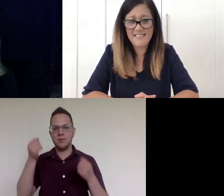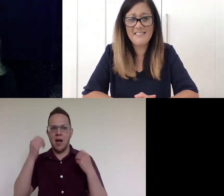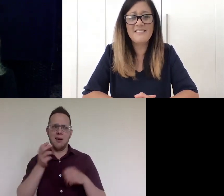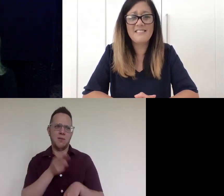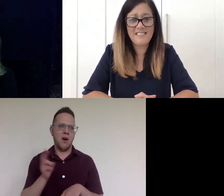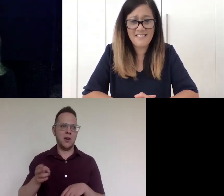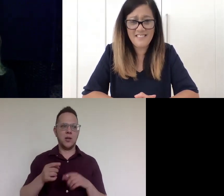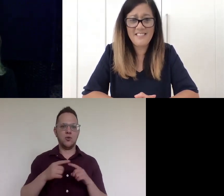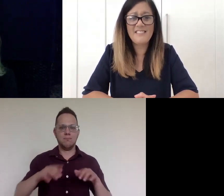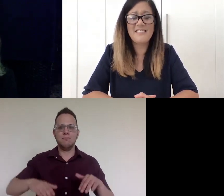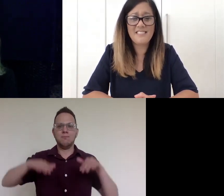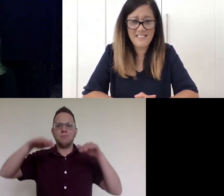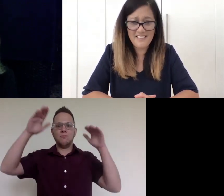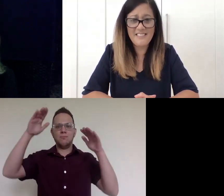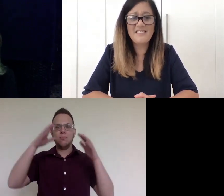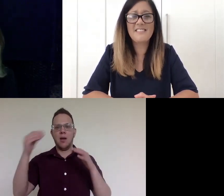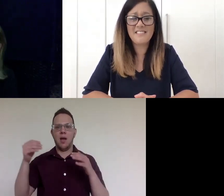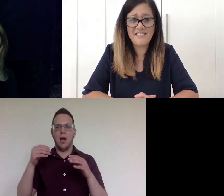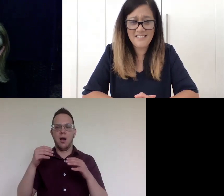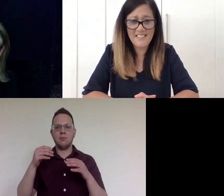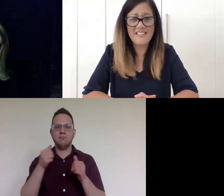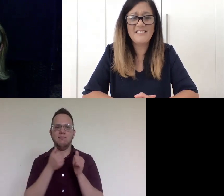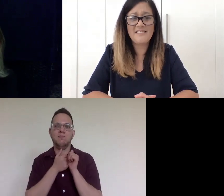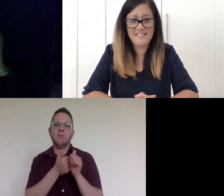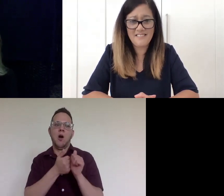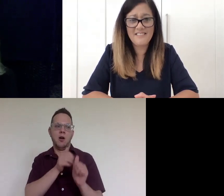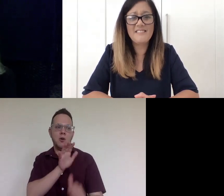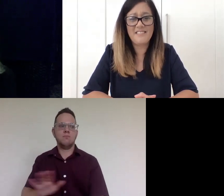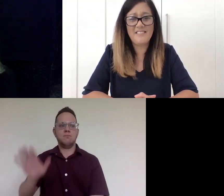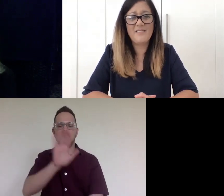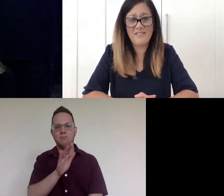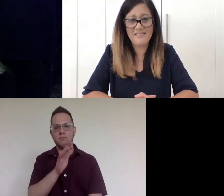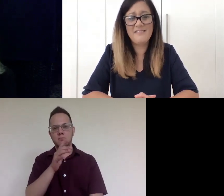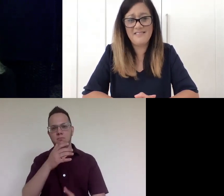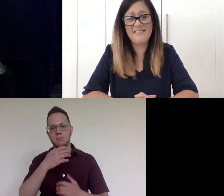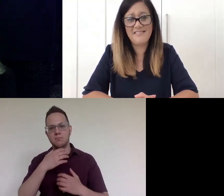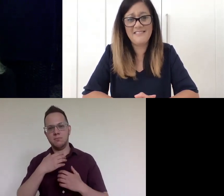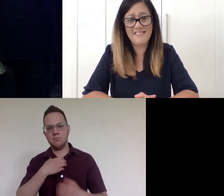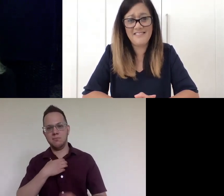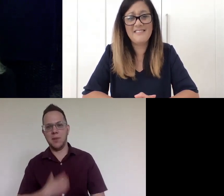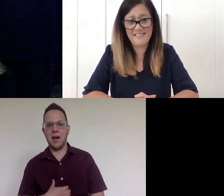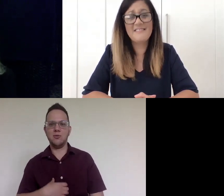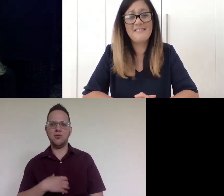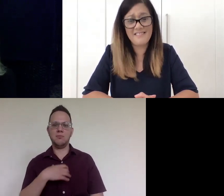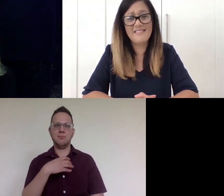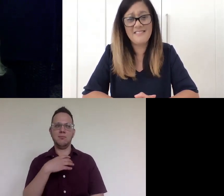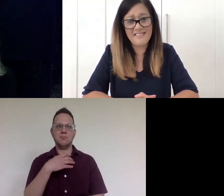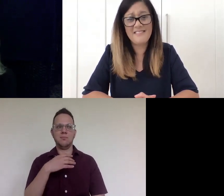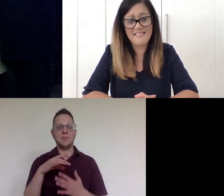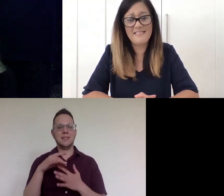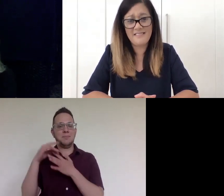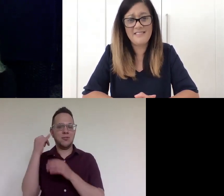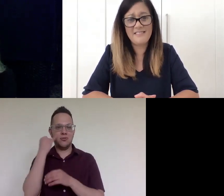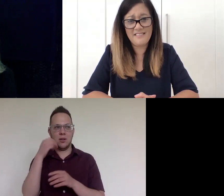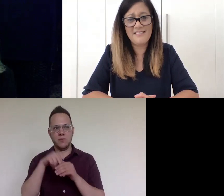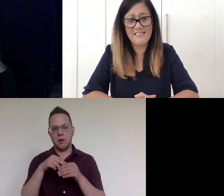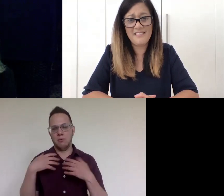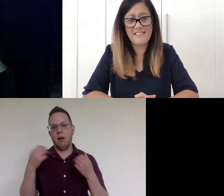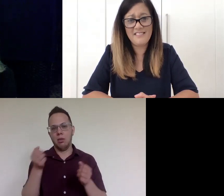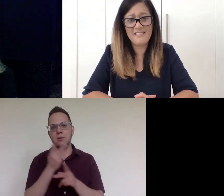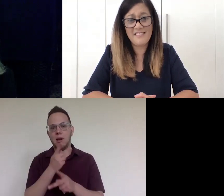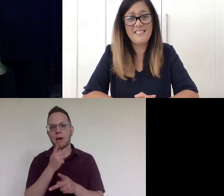and women, deaf people who sign, hard of hearing people. I want to make sure that they follow their passion,